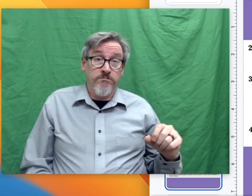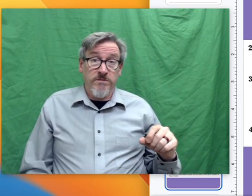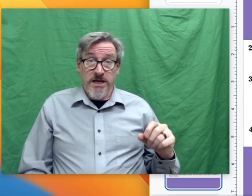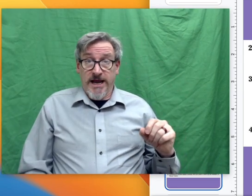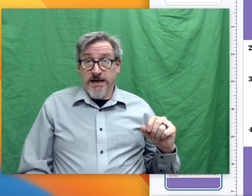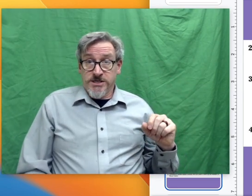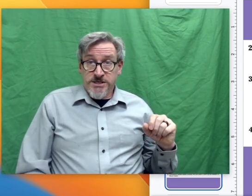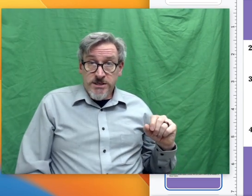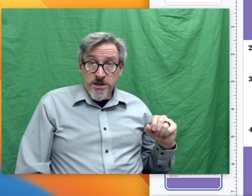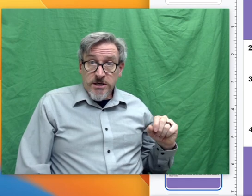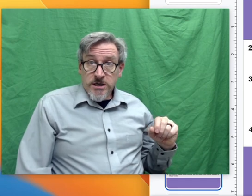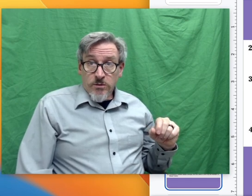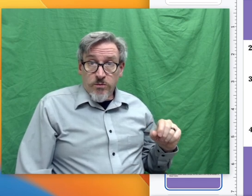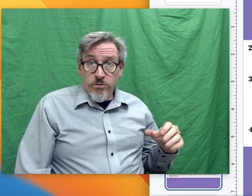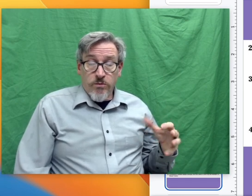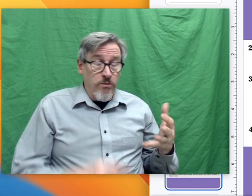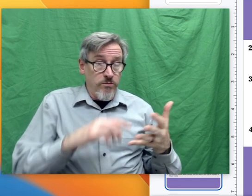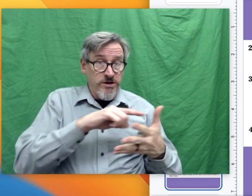And